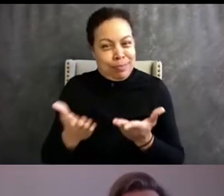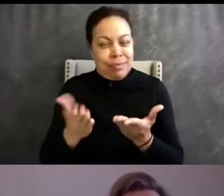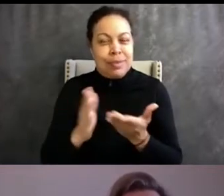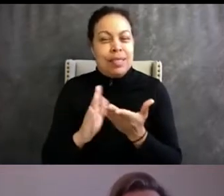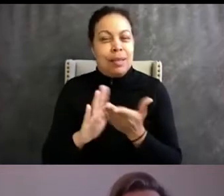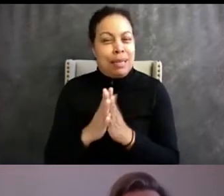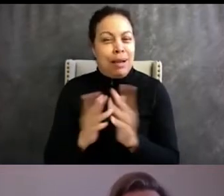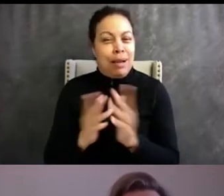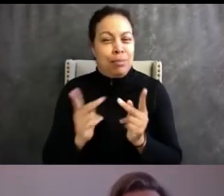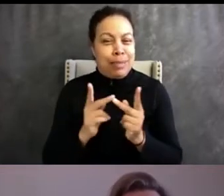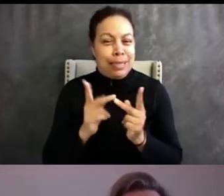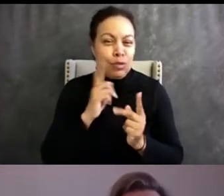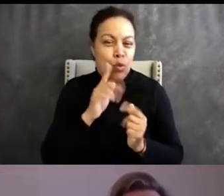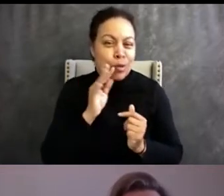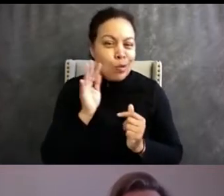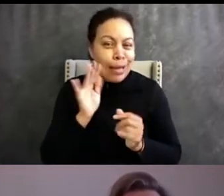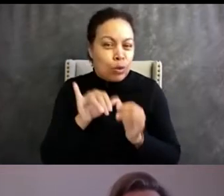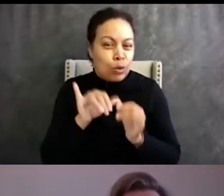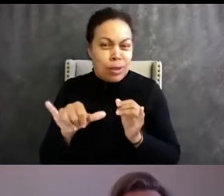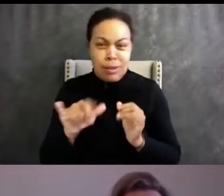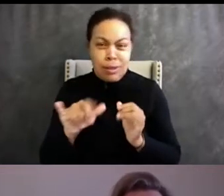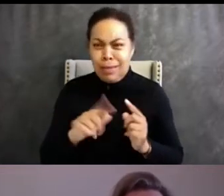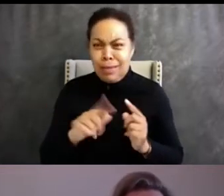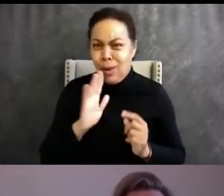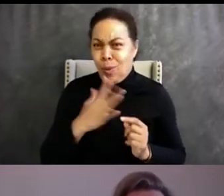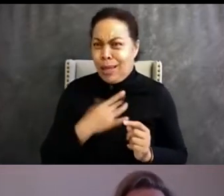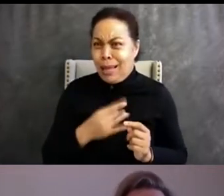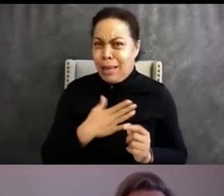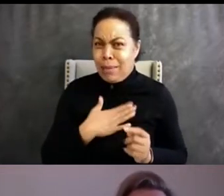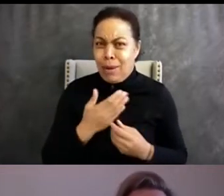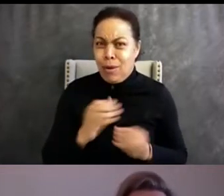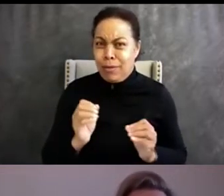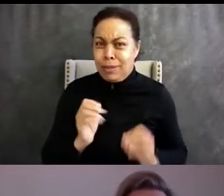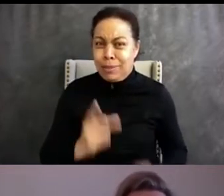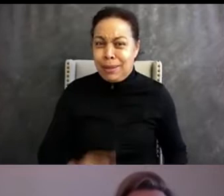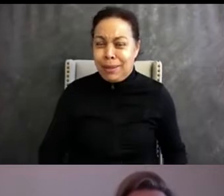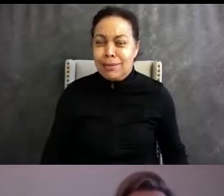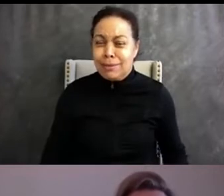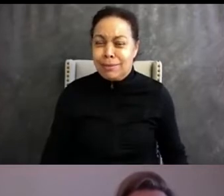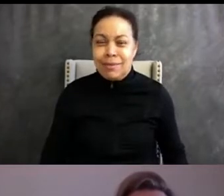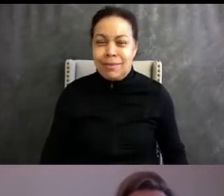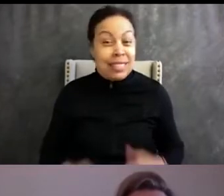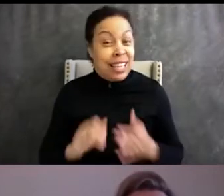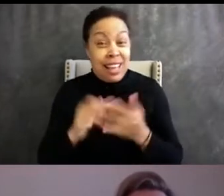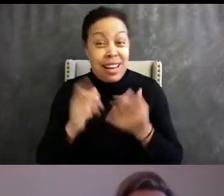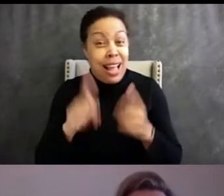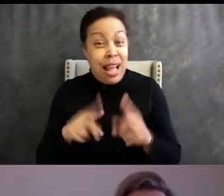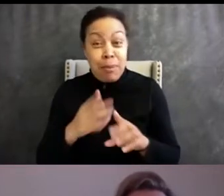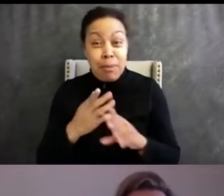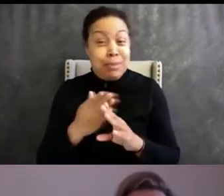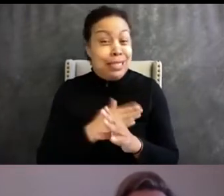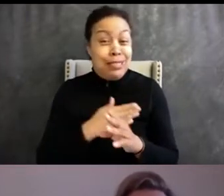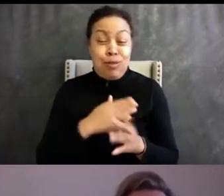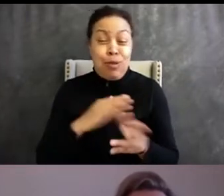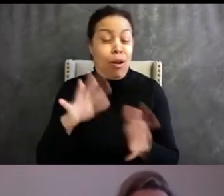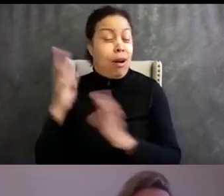the moment. And I would like to actually have an office again. That all happened before I got